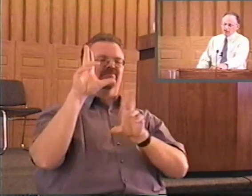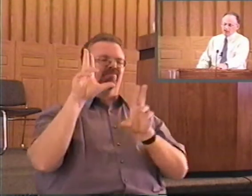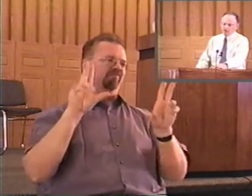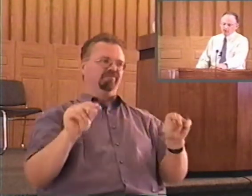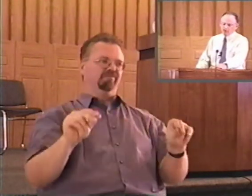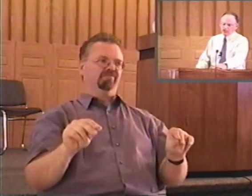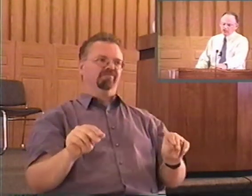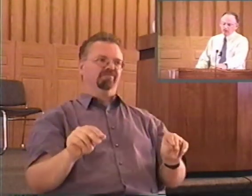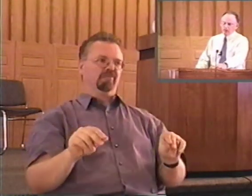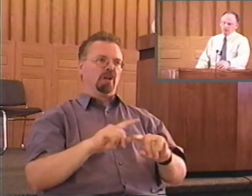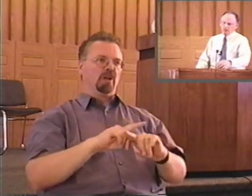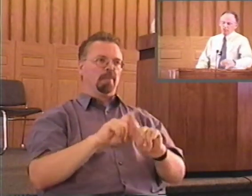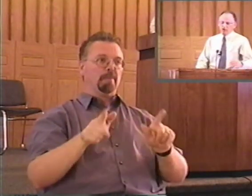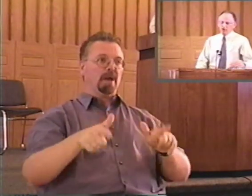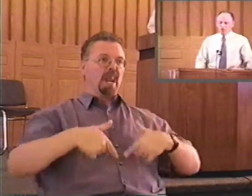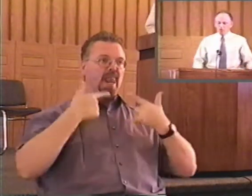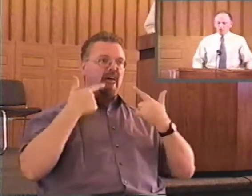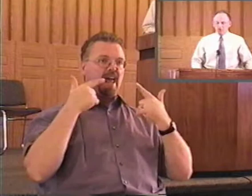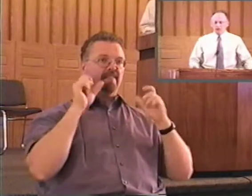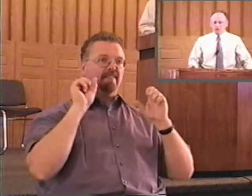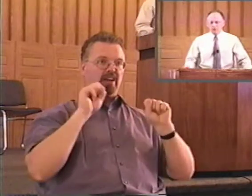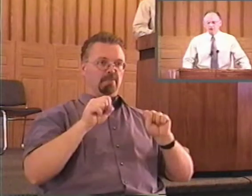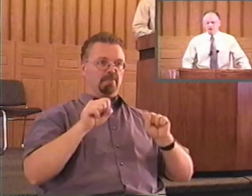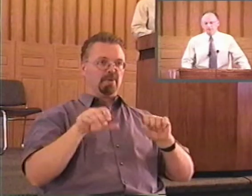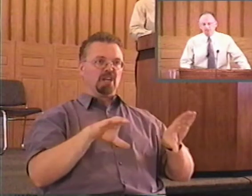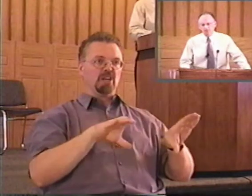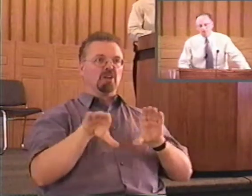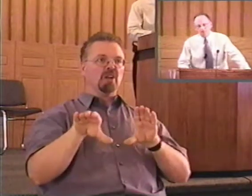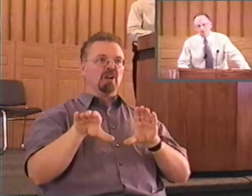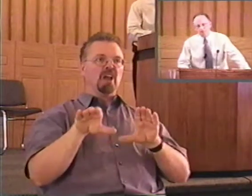But a life can be lived any way it wants.